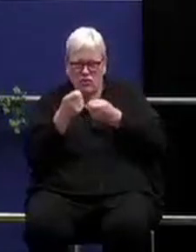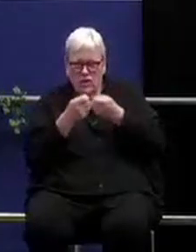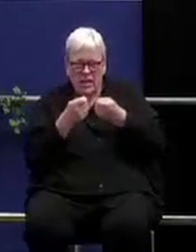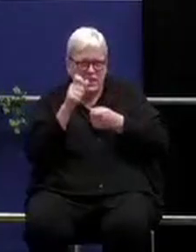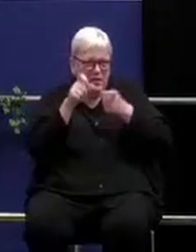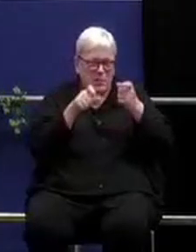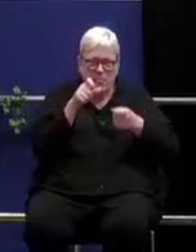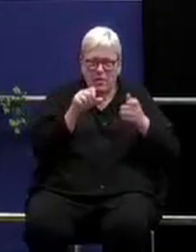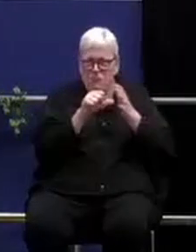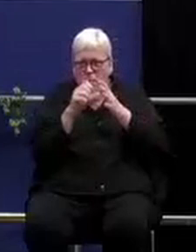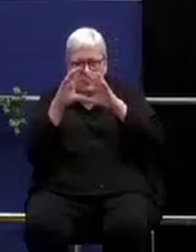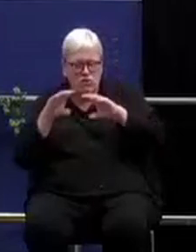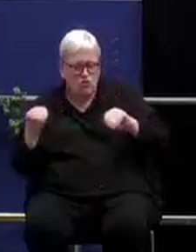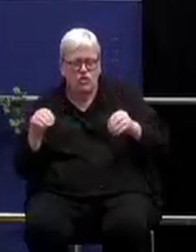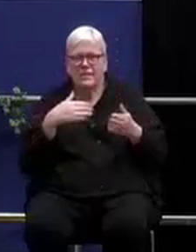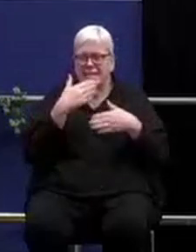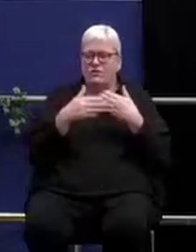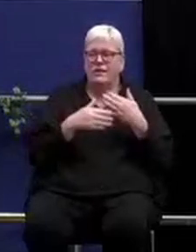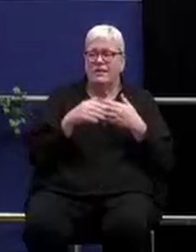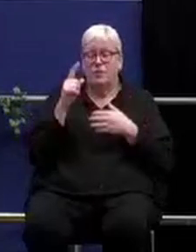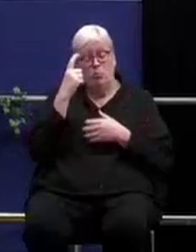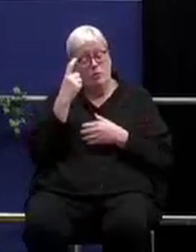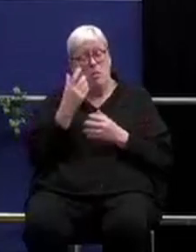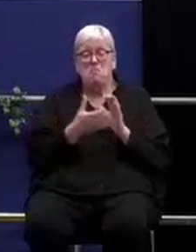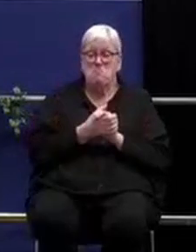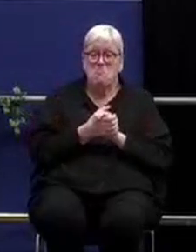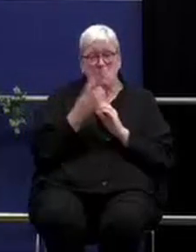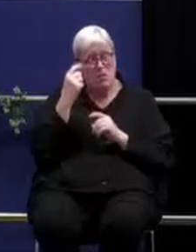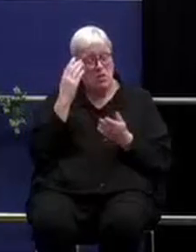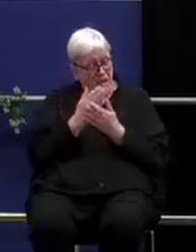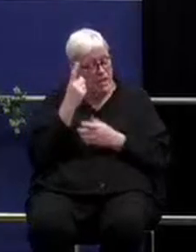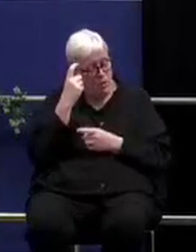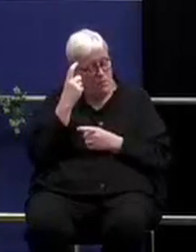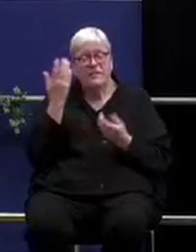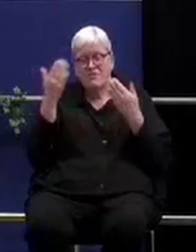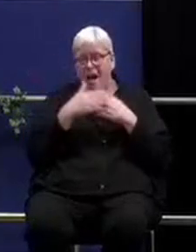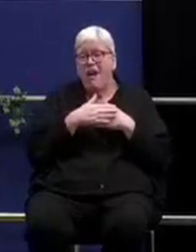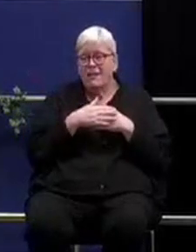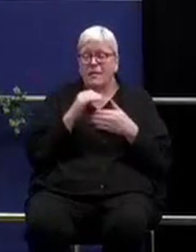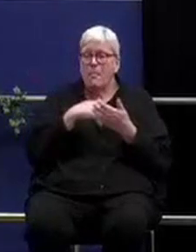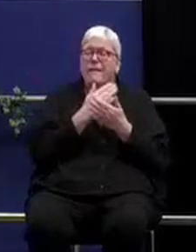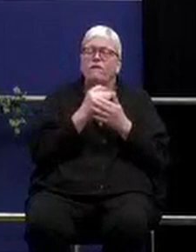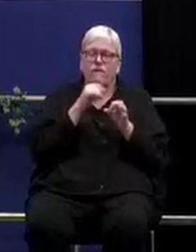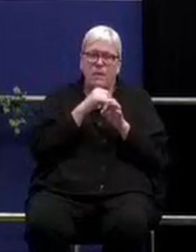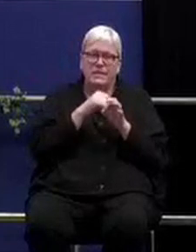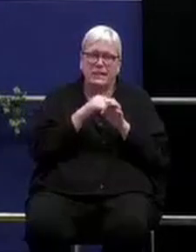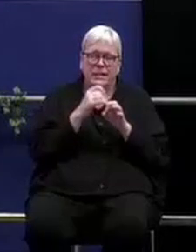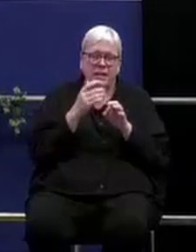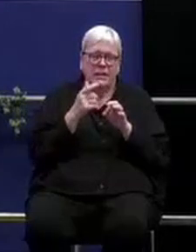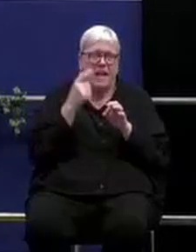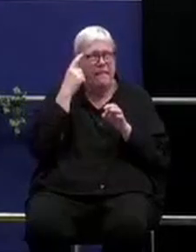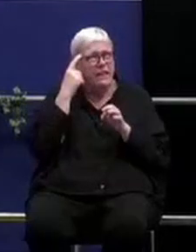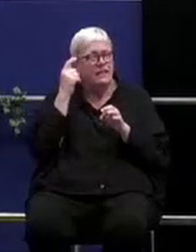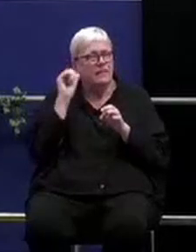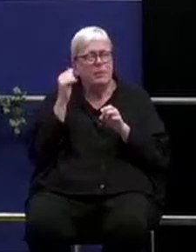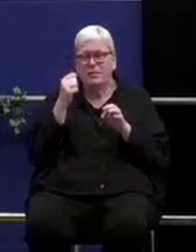with solutions. I think there could be. Yeah, there could definitely be a dark side to pharmacy. I think it's